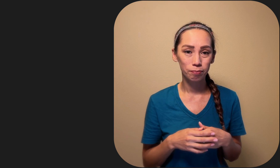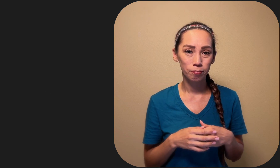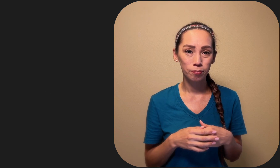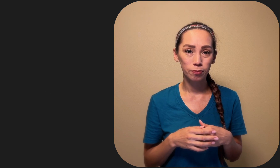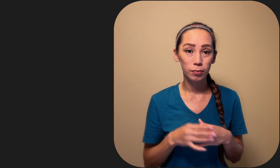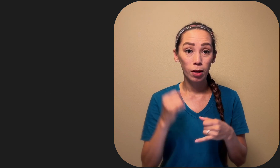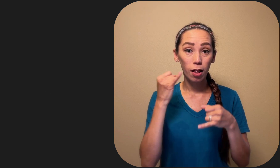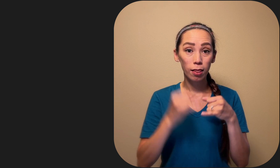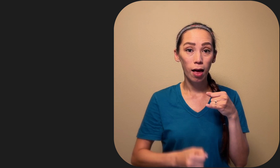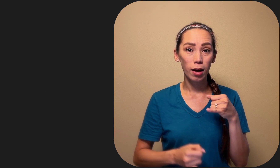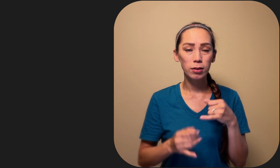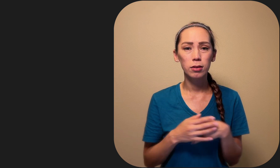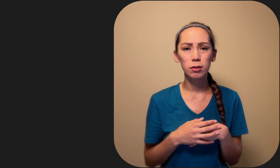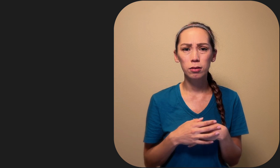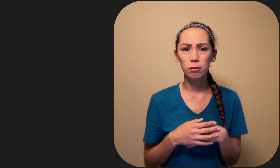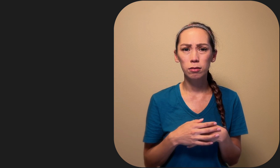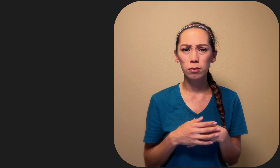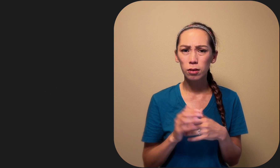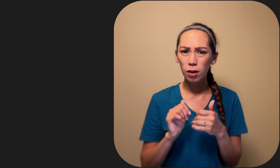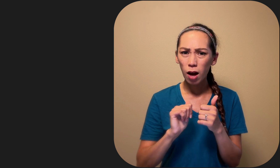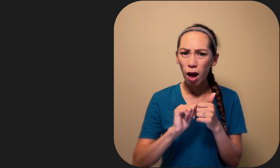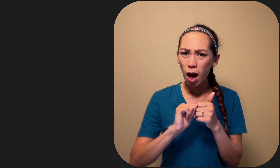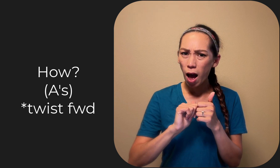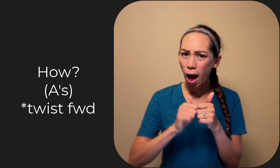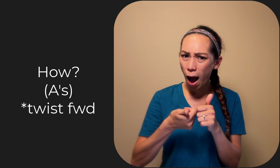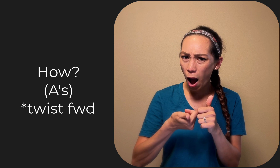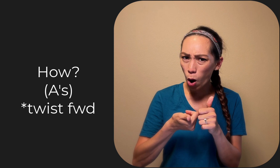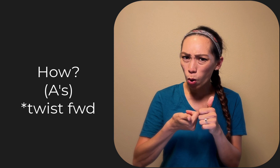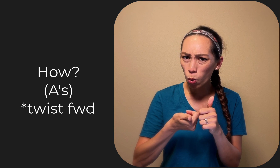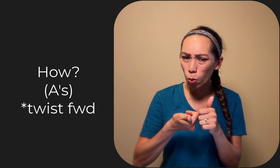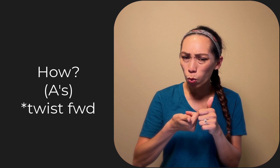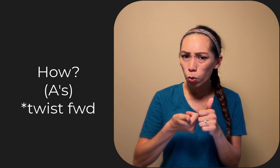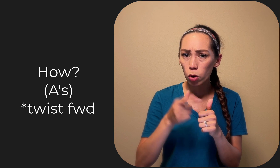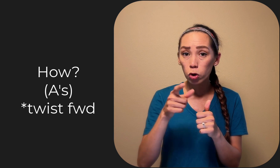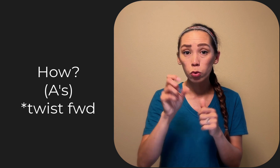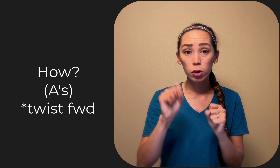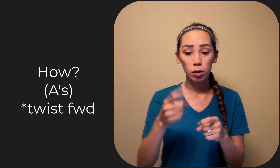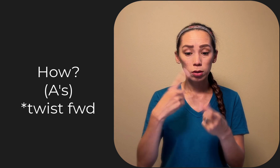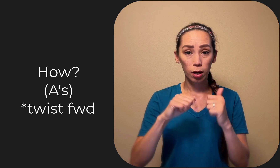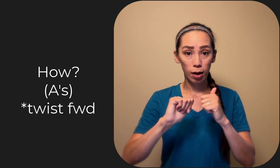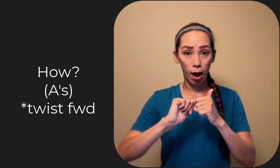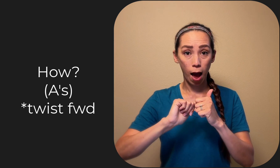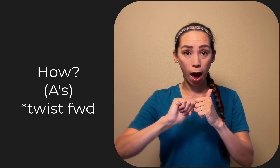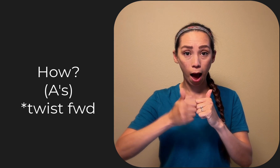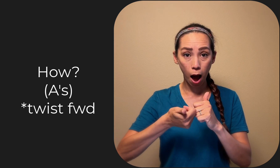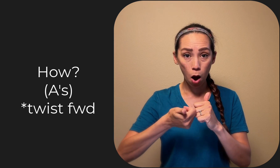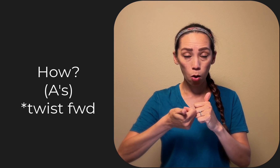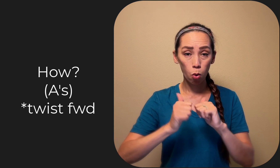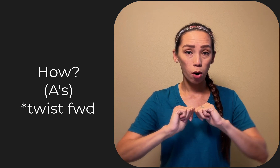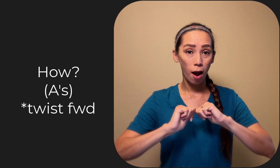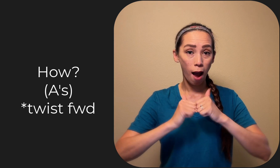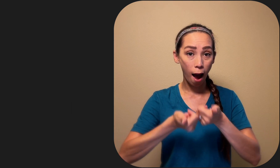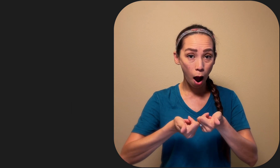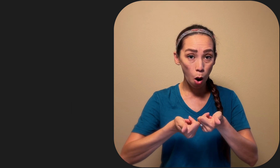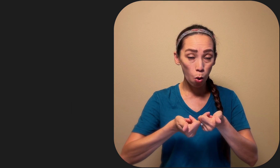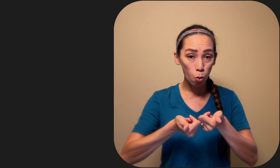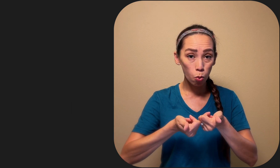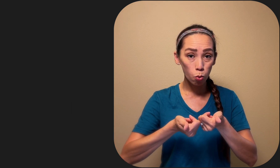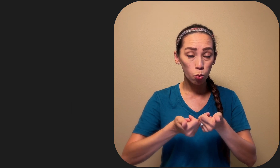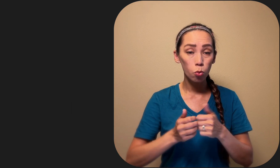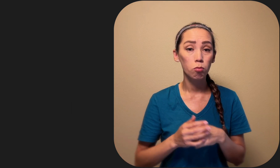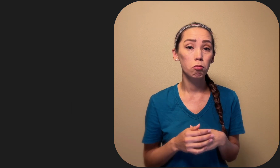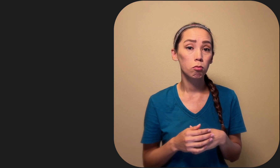And the last one is how. So you can sign it either with your A's like this, how,